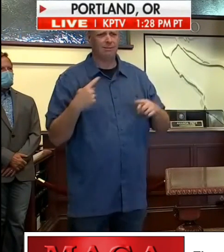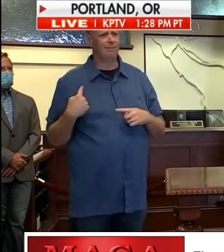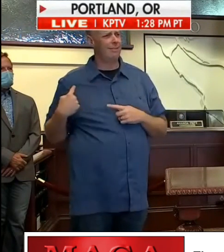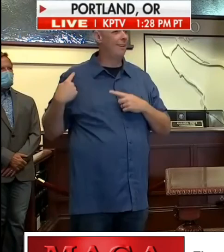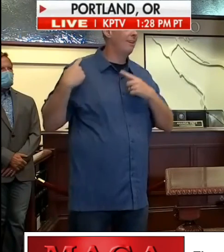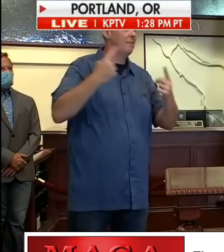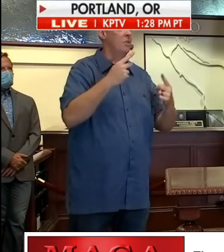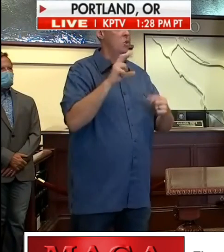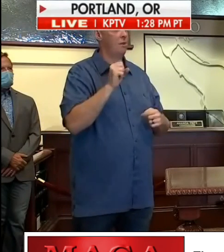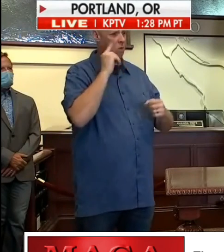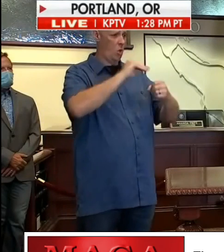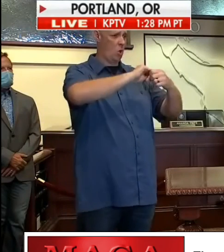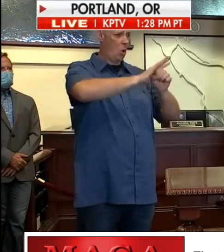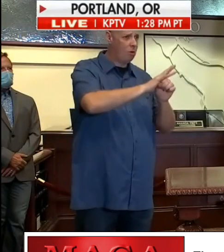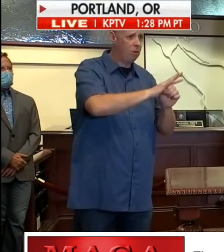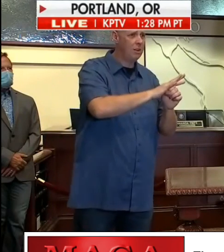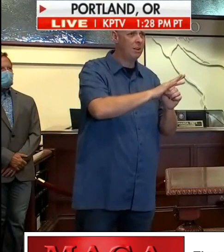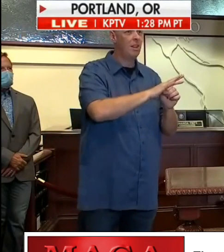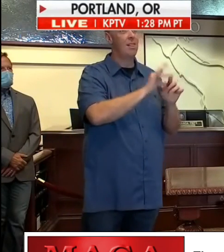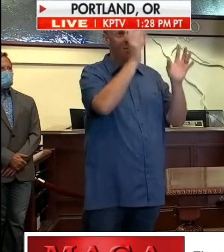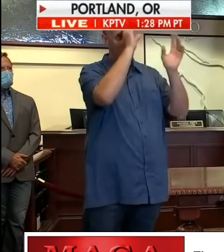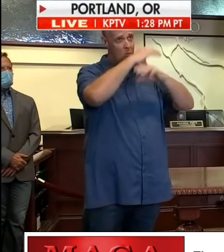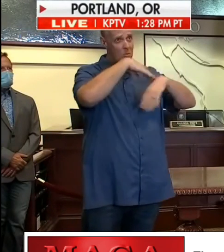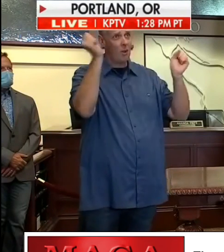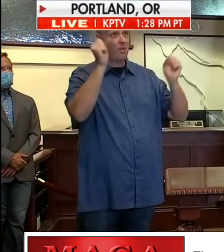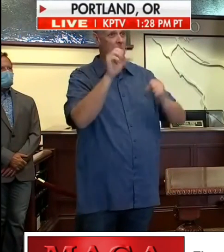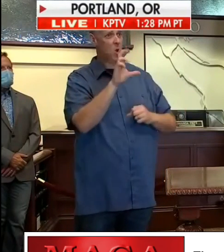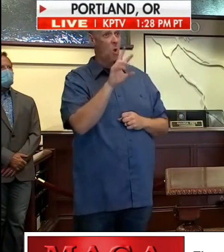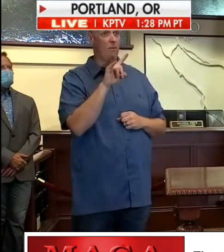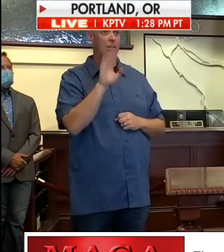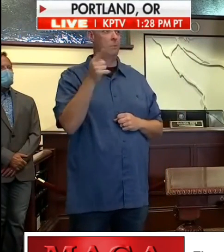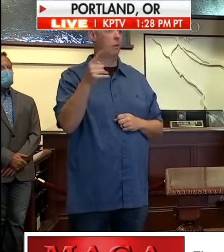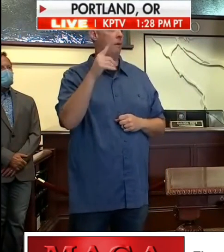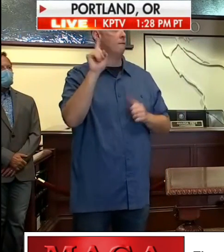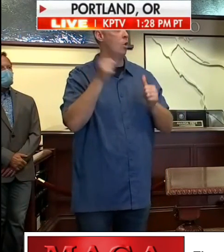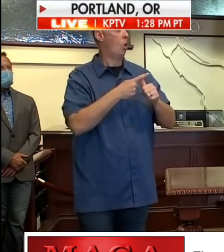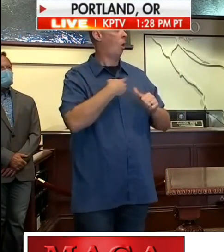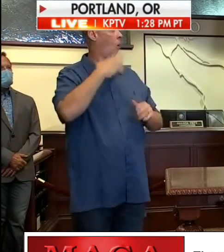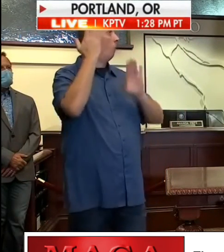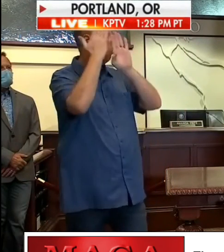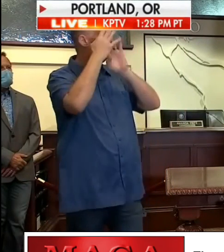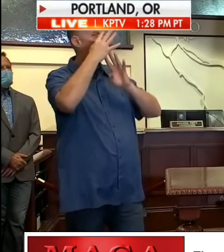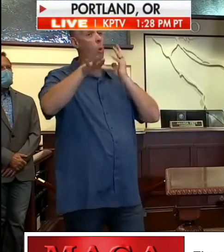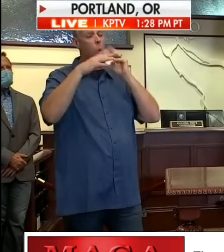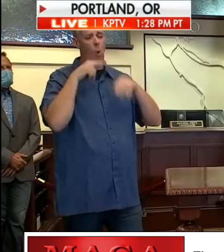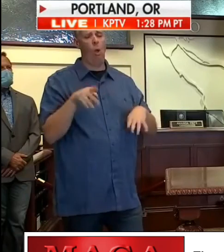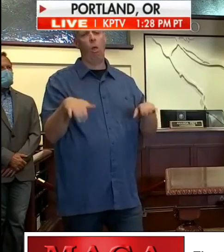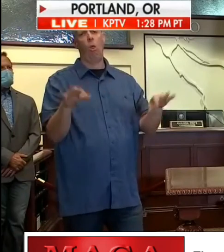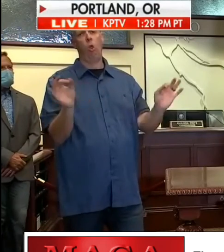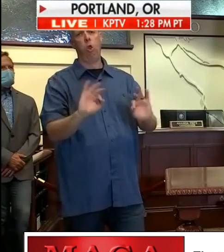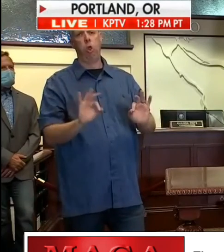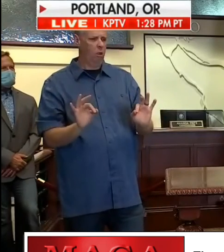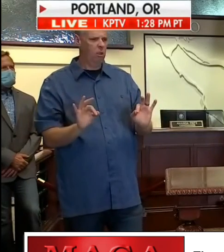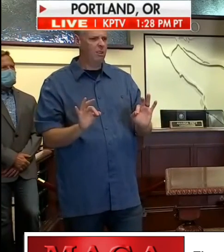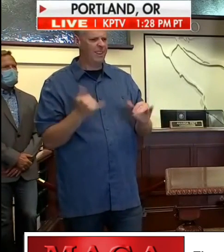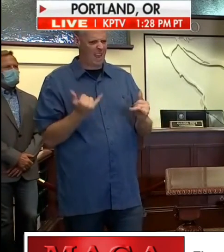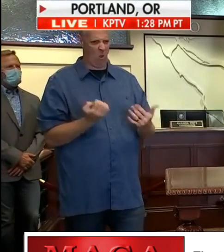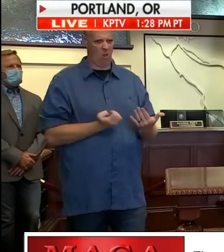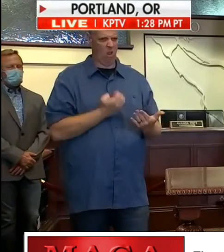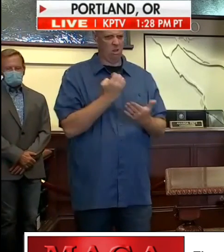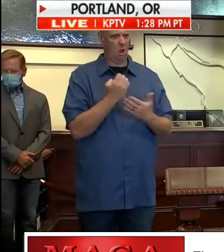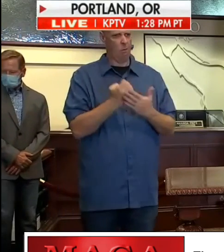this nation around the COVID crisis, which the president initially seemed to be ignoring or poo-pooing, and the economic crisis, which